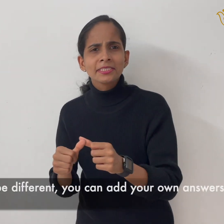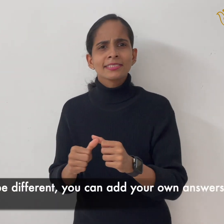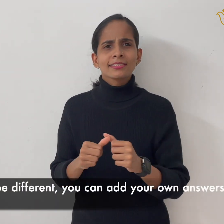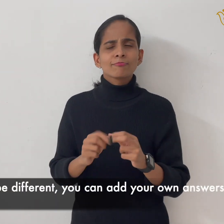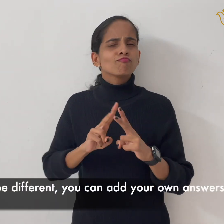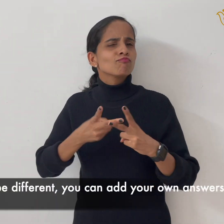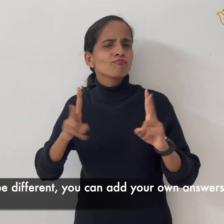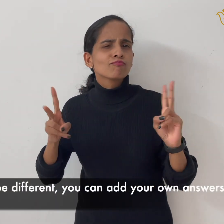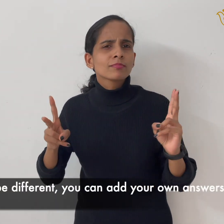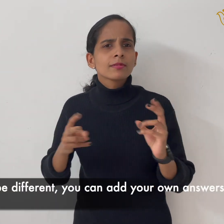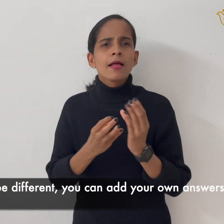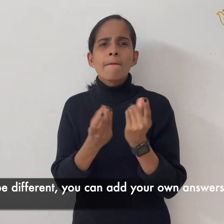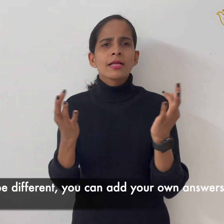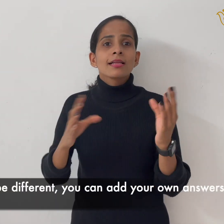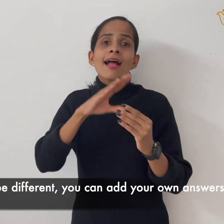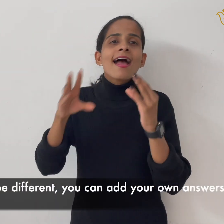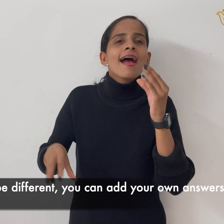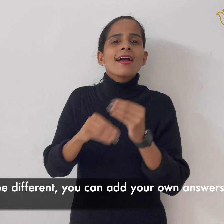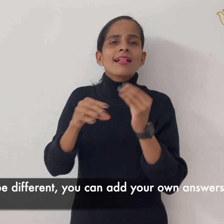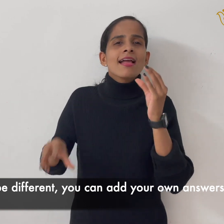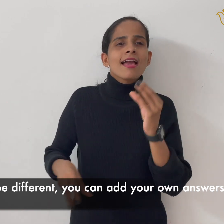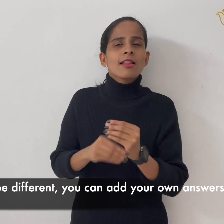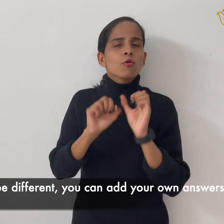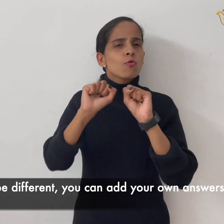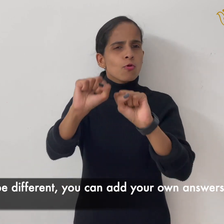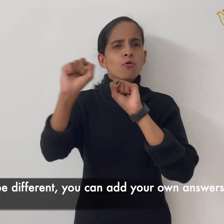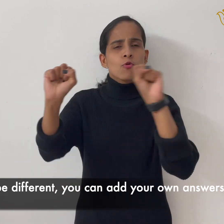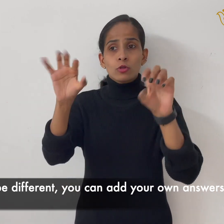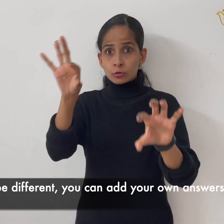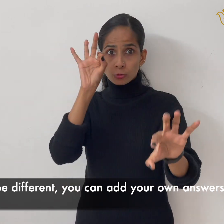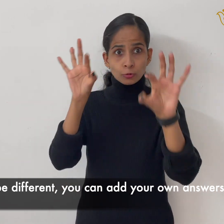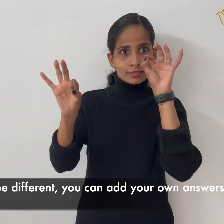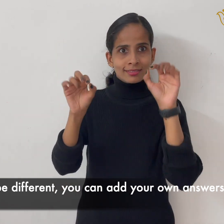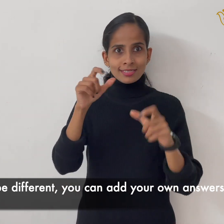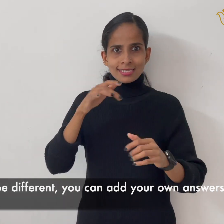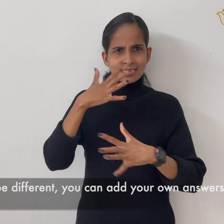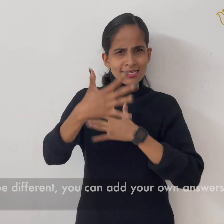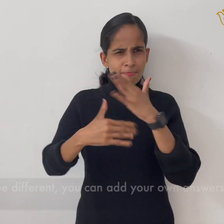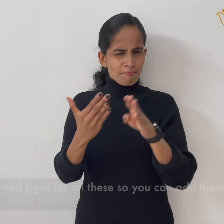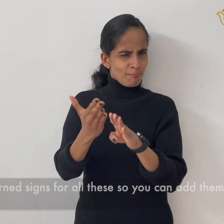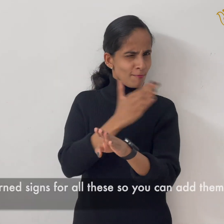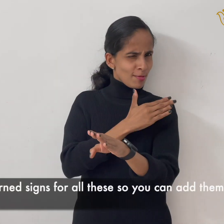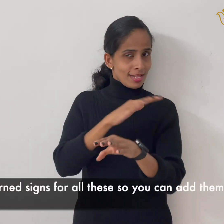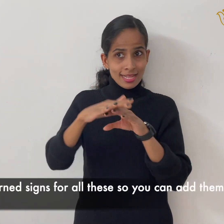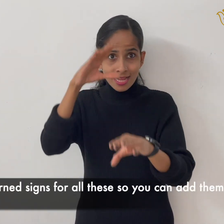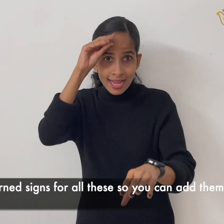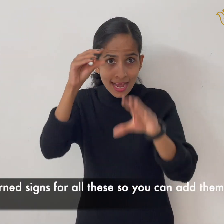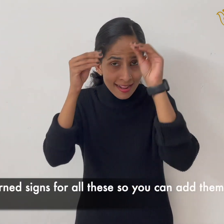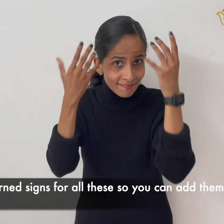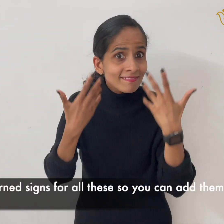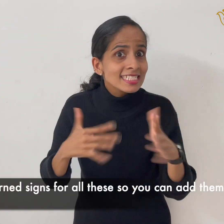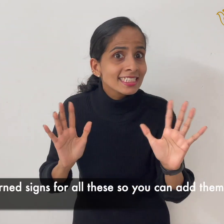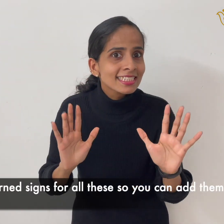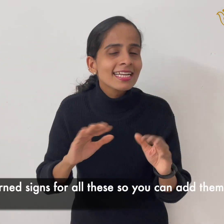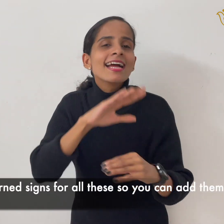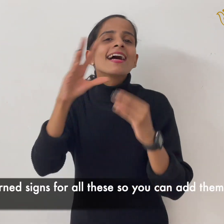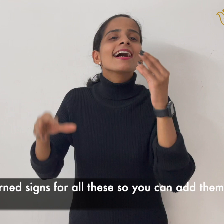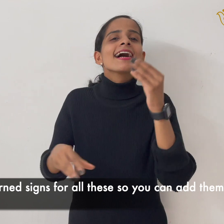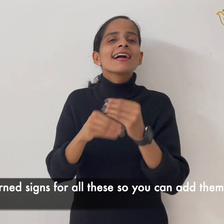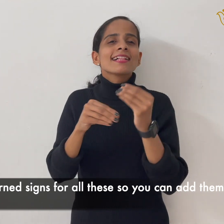So the answers can be different. You can add your own answers. You have already learned signs for all these, so you